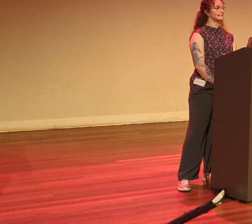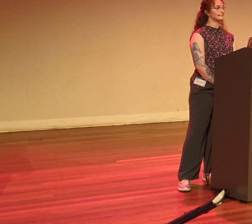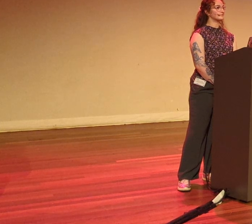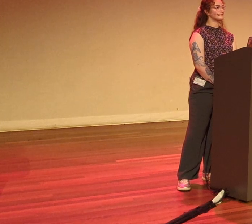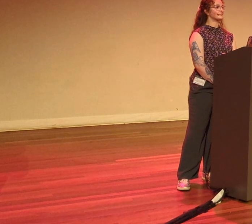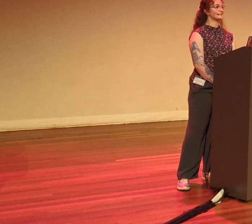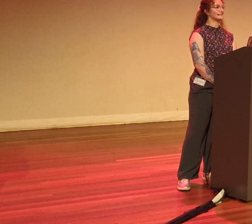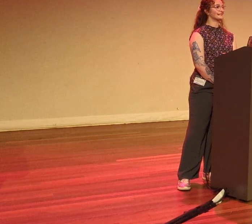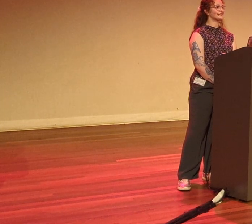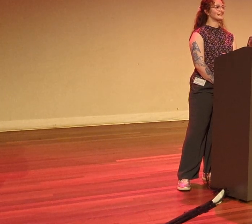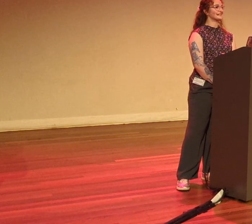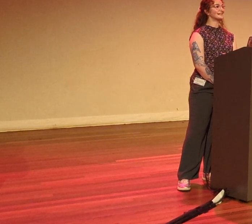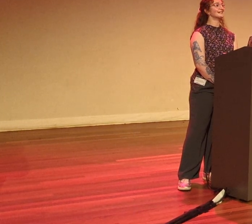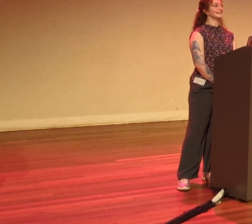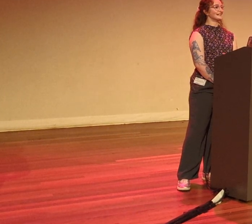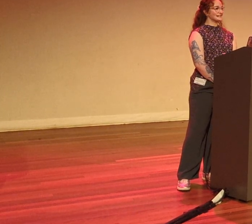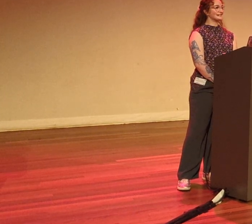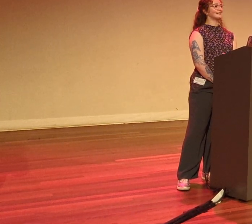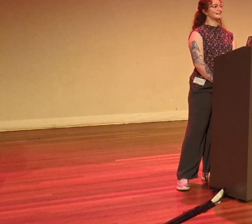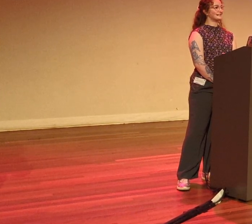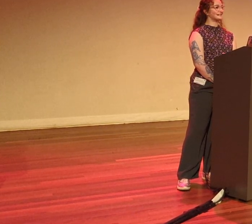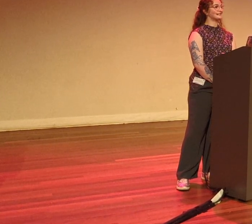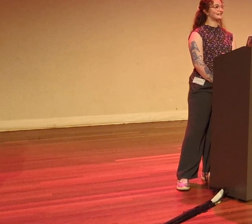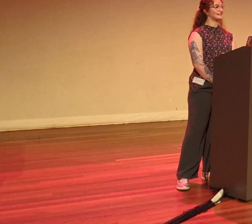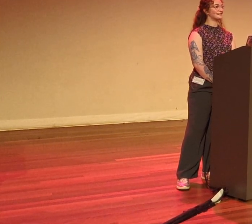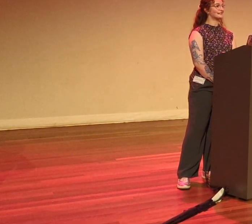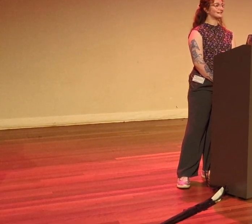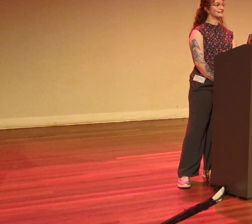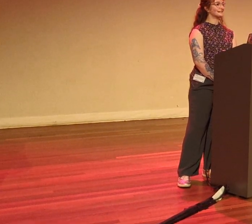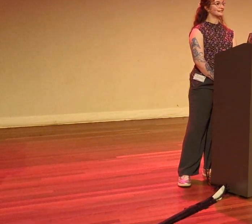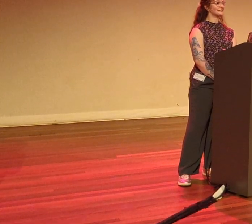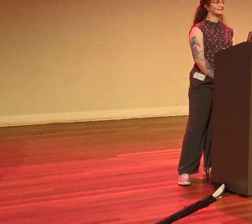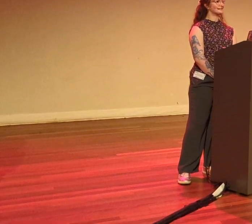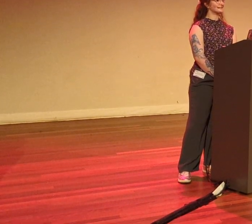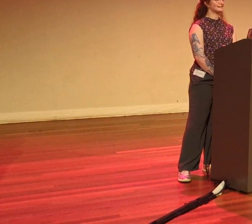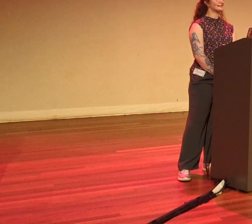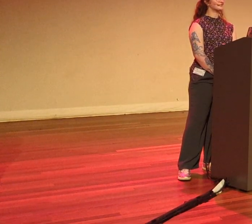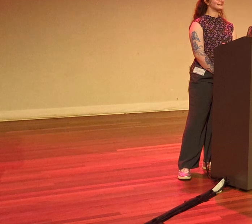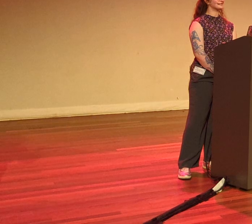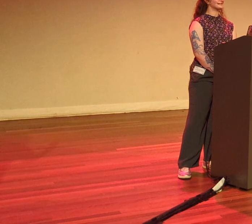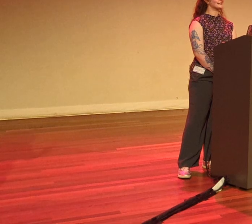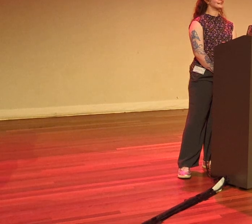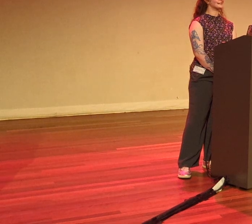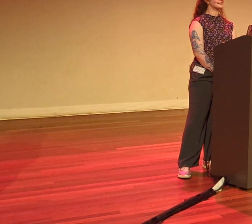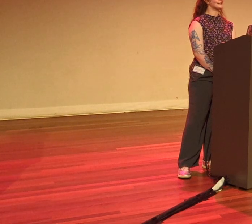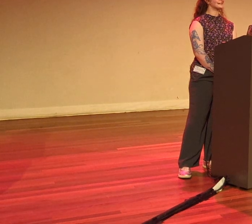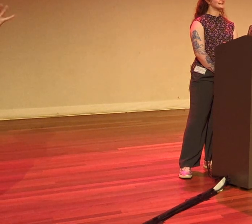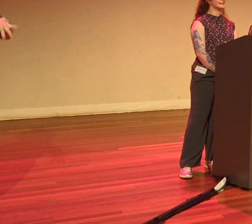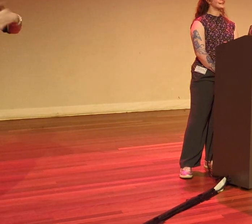the segmentation data. So I was wondering how you actually evaluated the